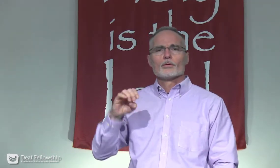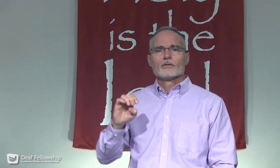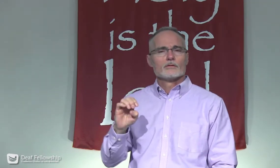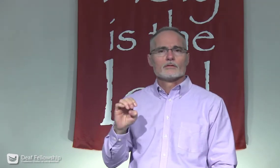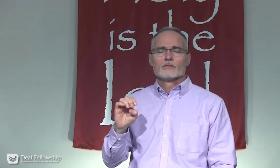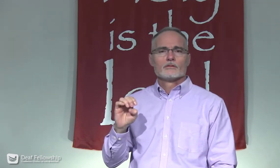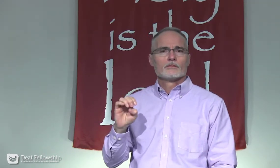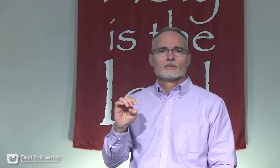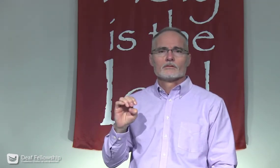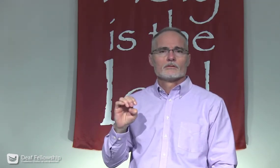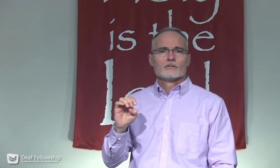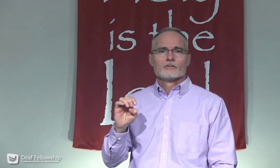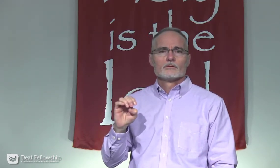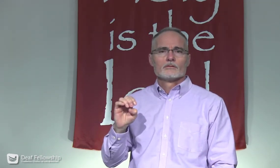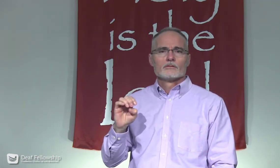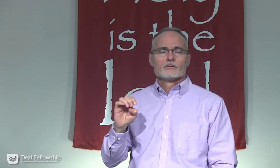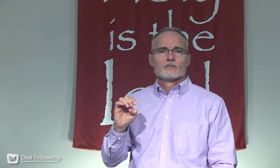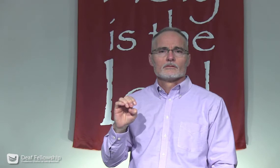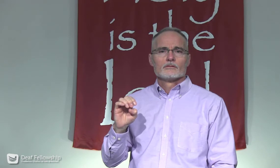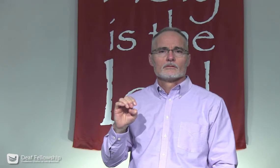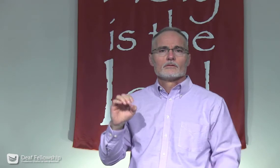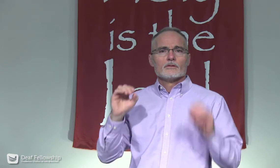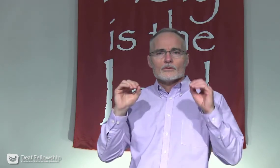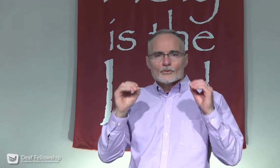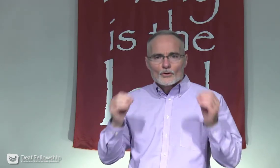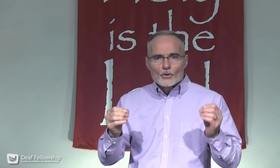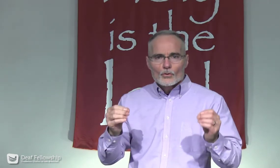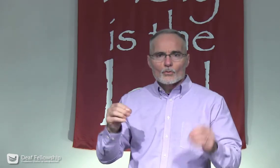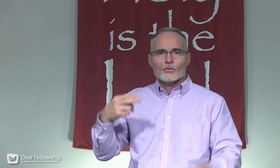and he saw hopelessness.